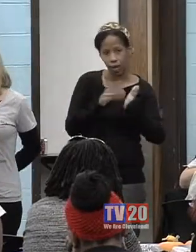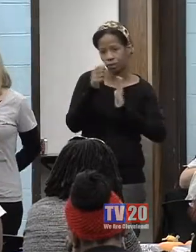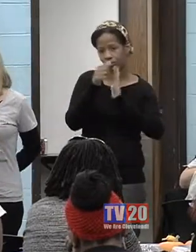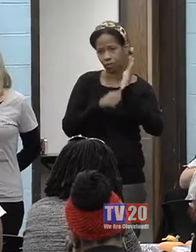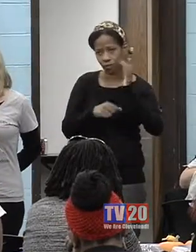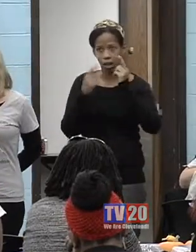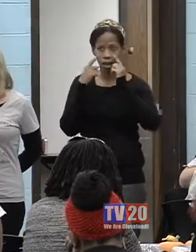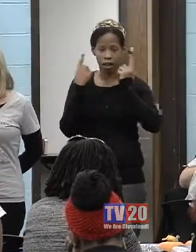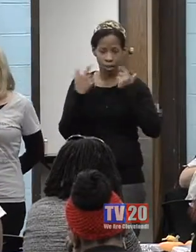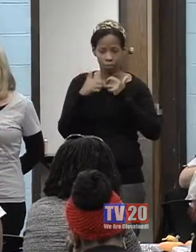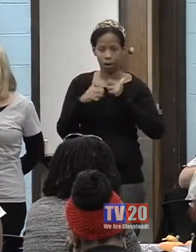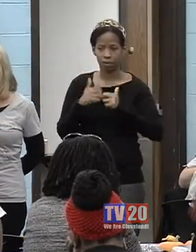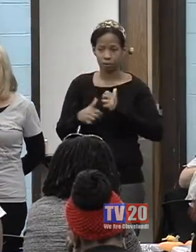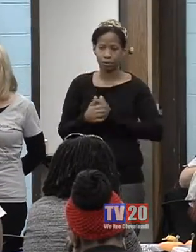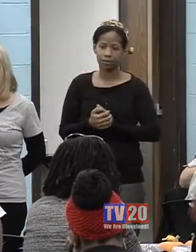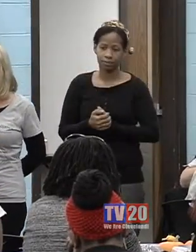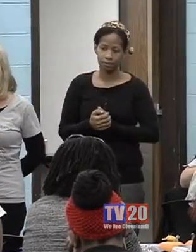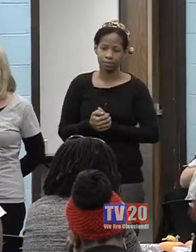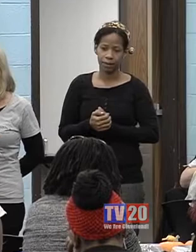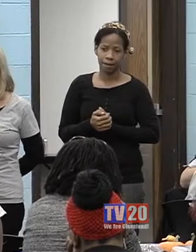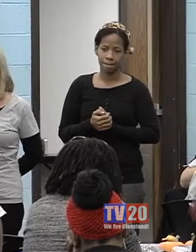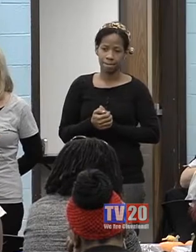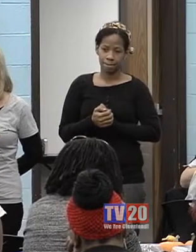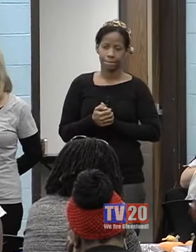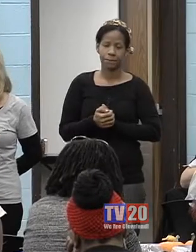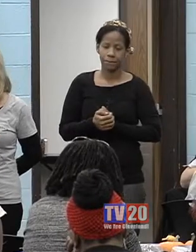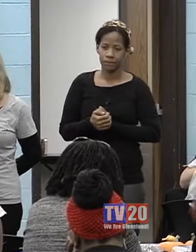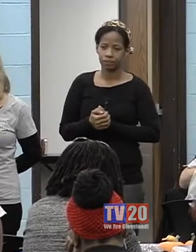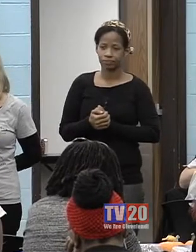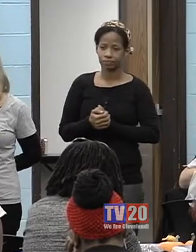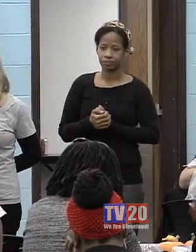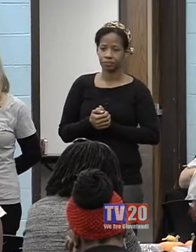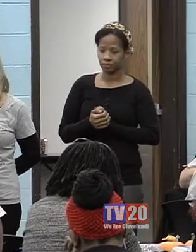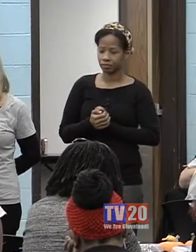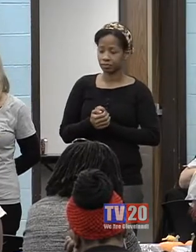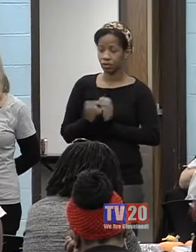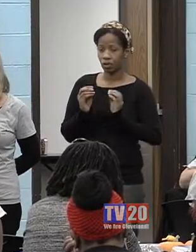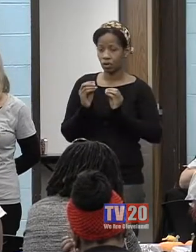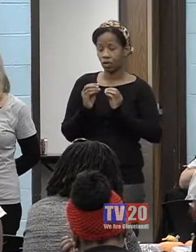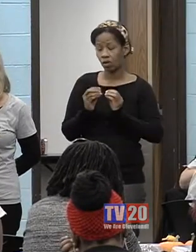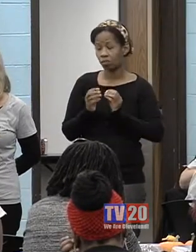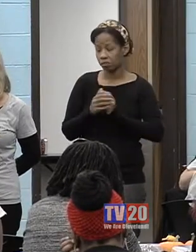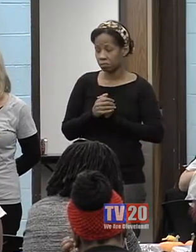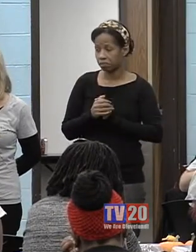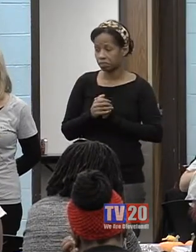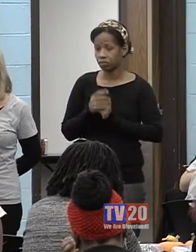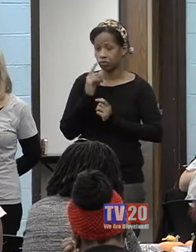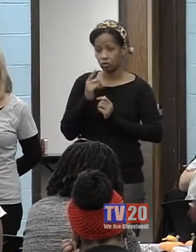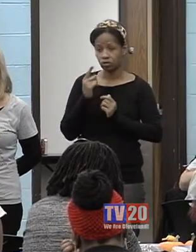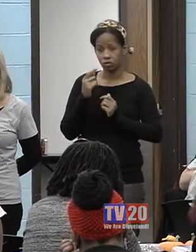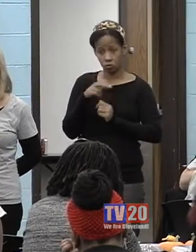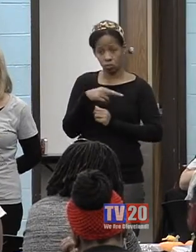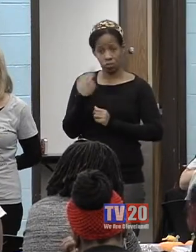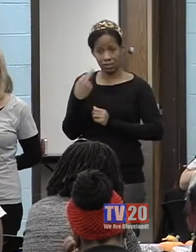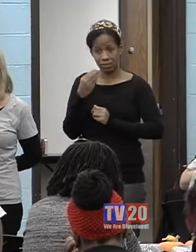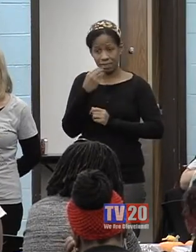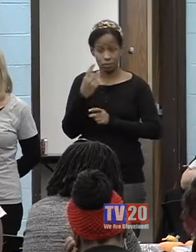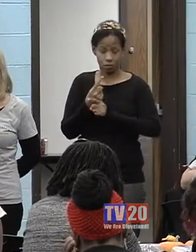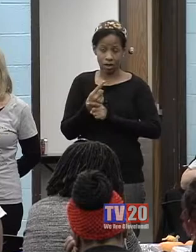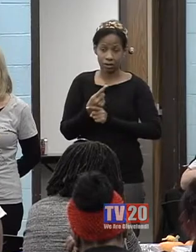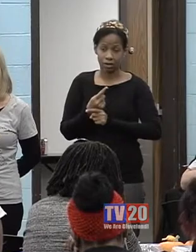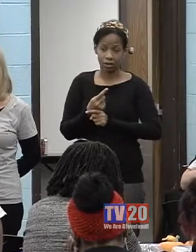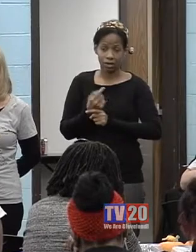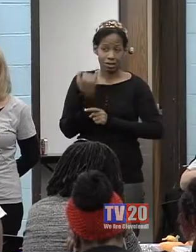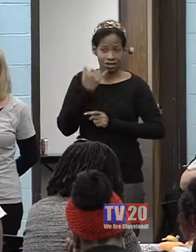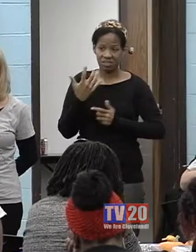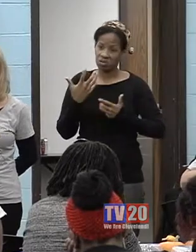go through different things to how to learn how to see from your side view rather than your central view. You can minimize your risk by eating right, even